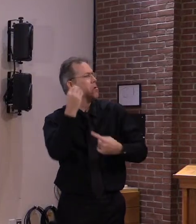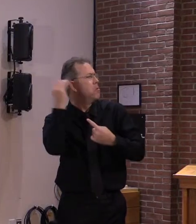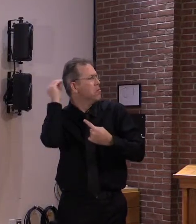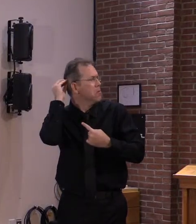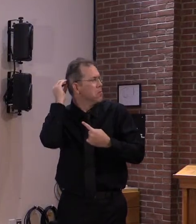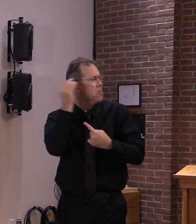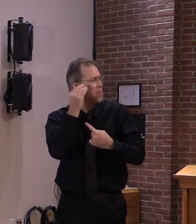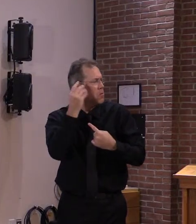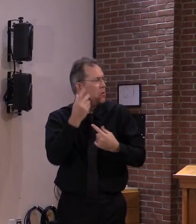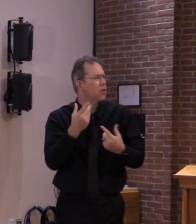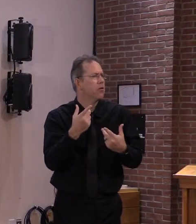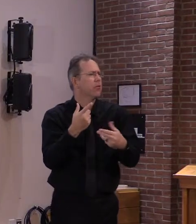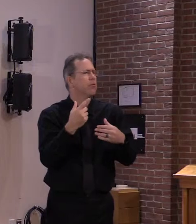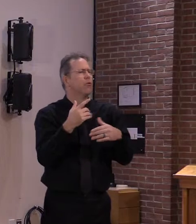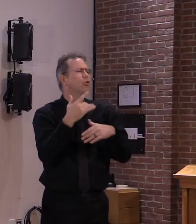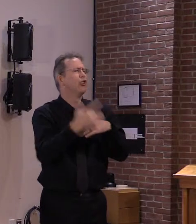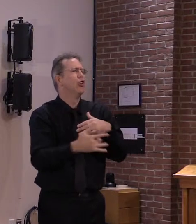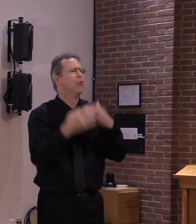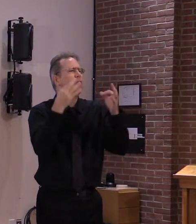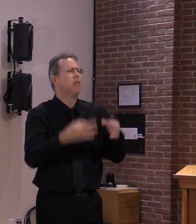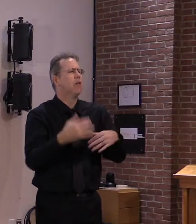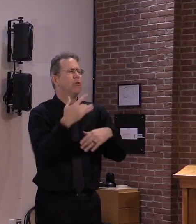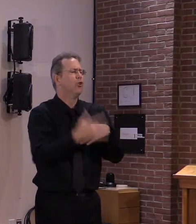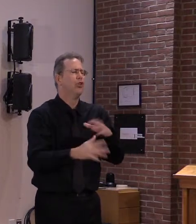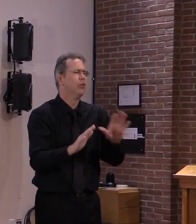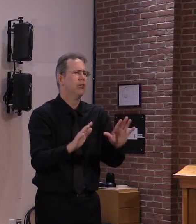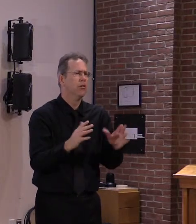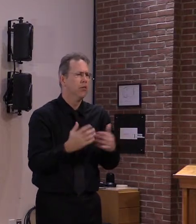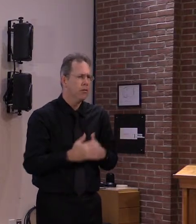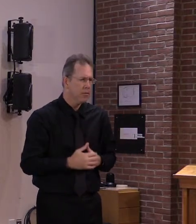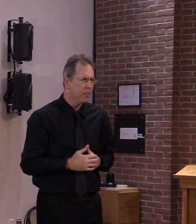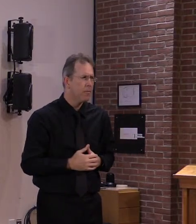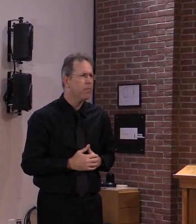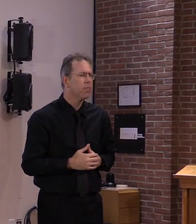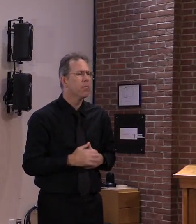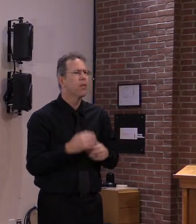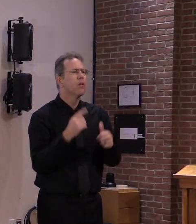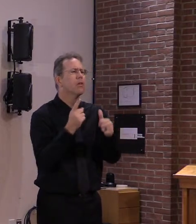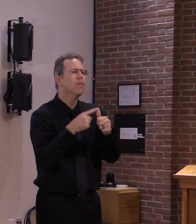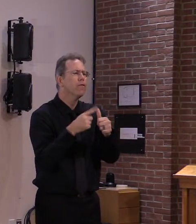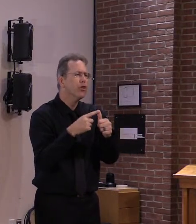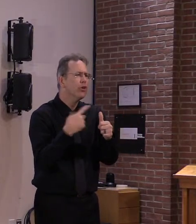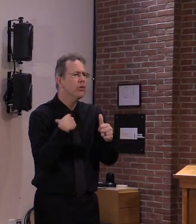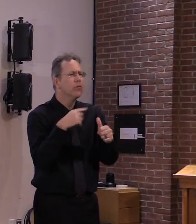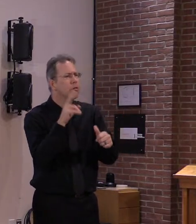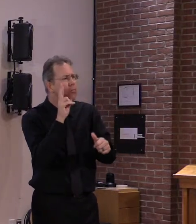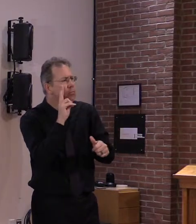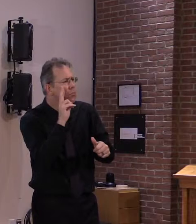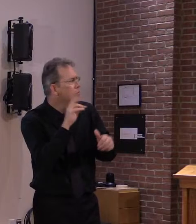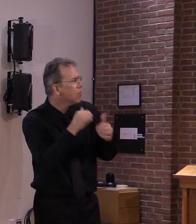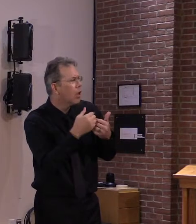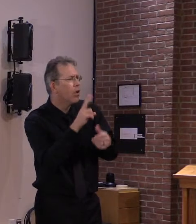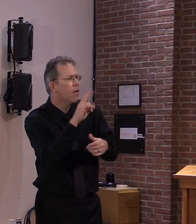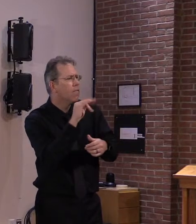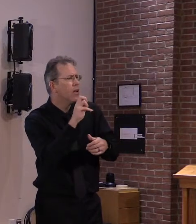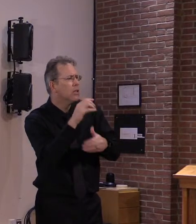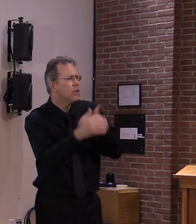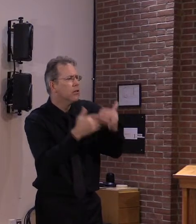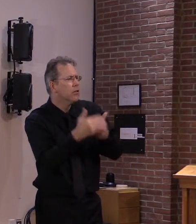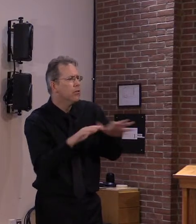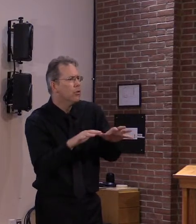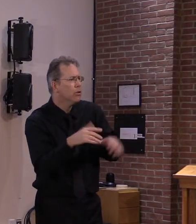since the very beginning. We've learned so much, and we've tried to be strategic in some of the guidelines, restrictions we've been putting